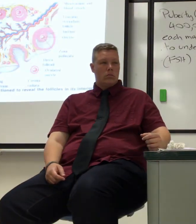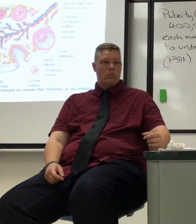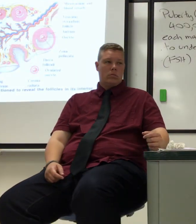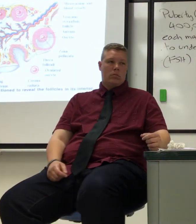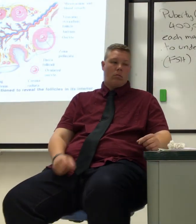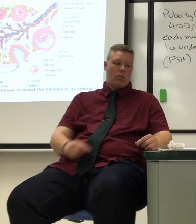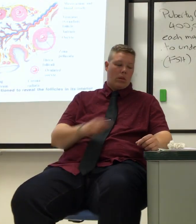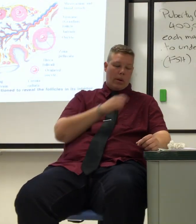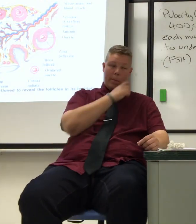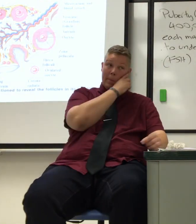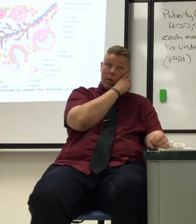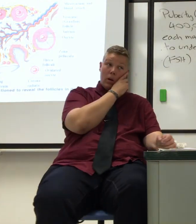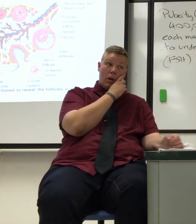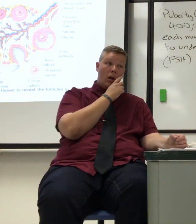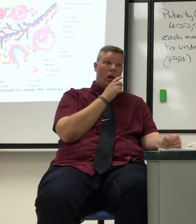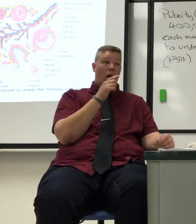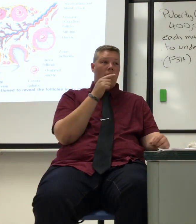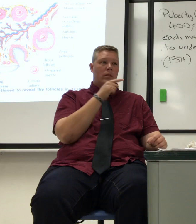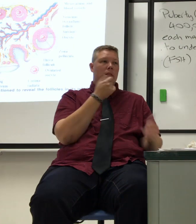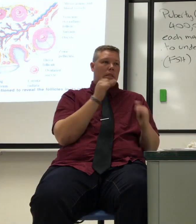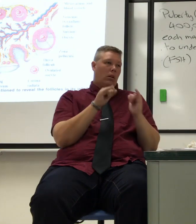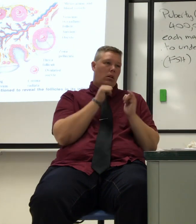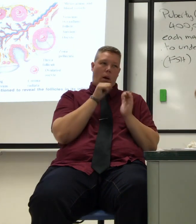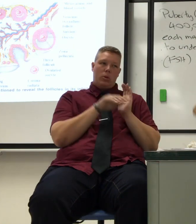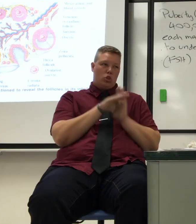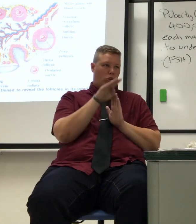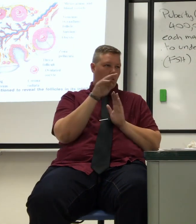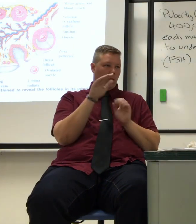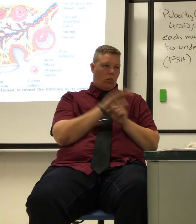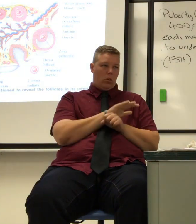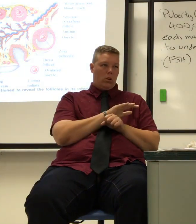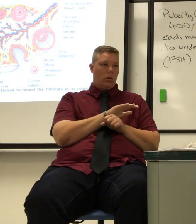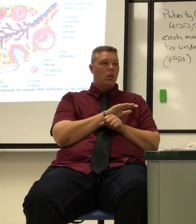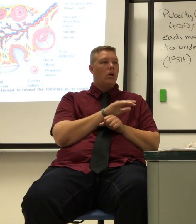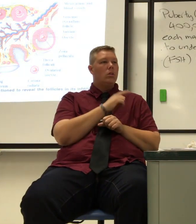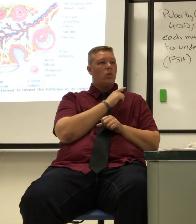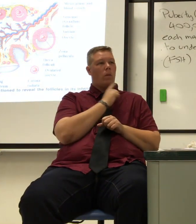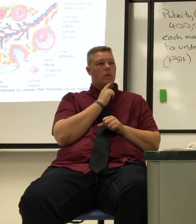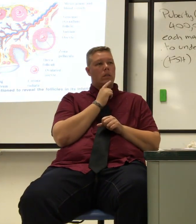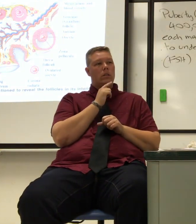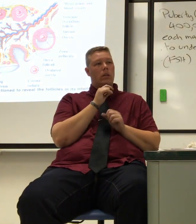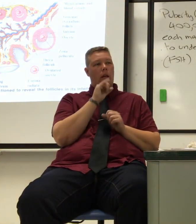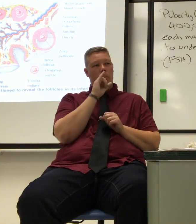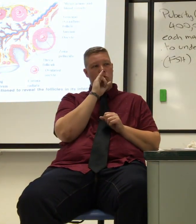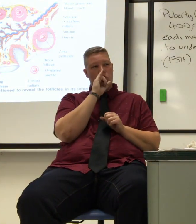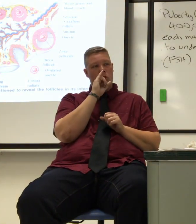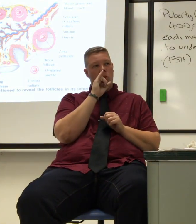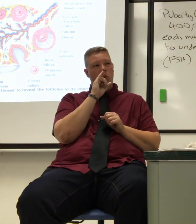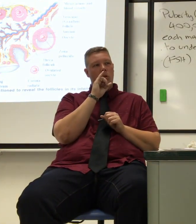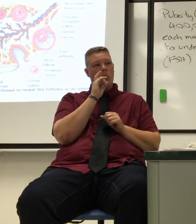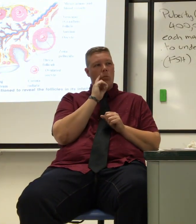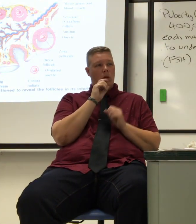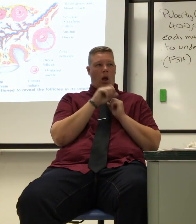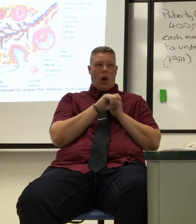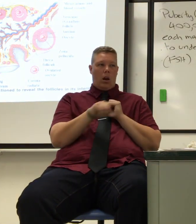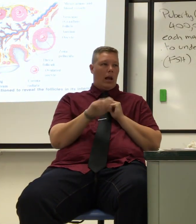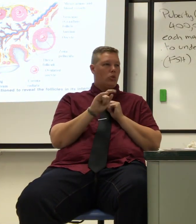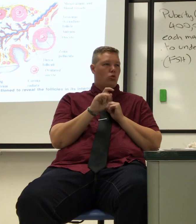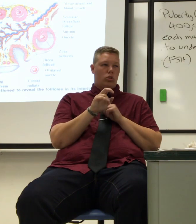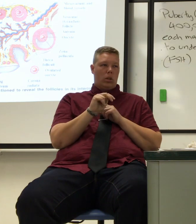this is still considered not mature. This immature follicle will not secrete estrogen, but that's kind of like the next stage